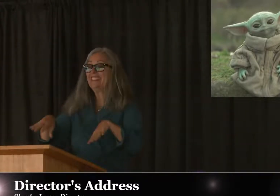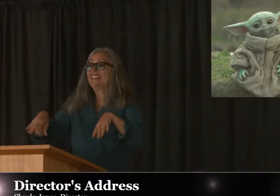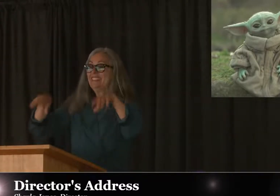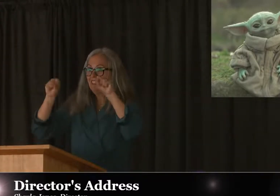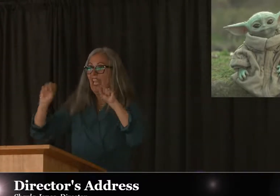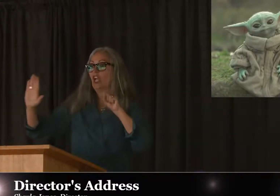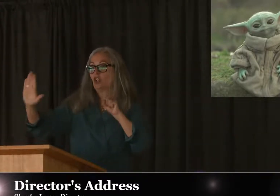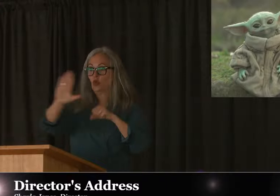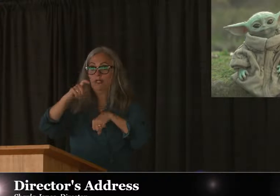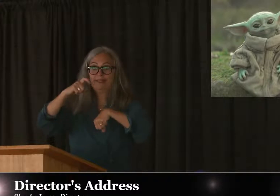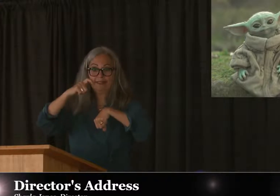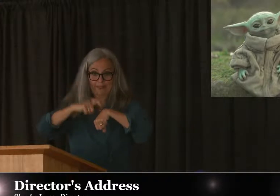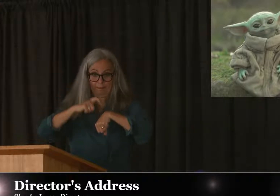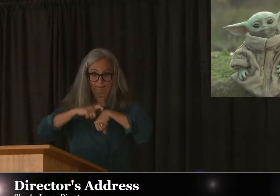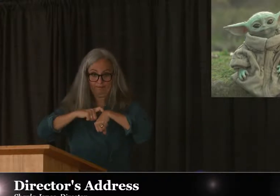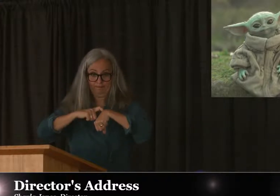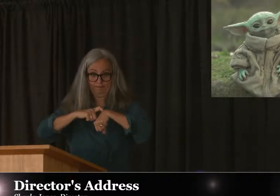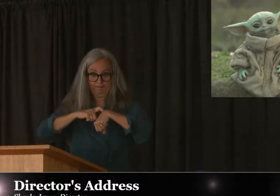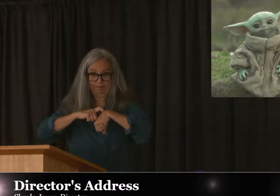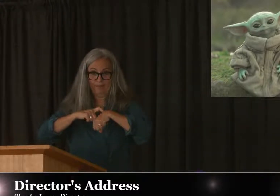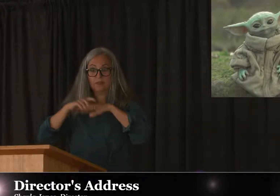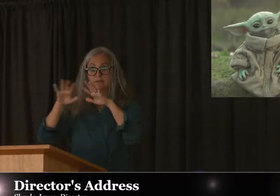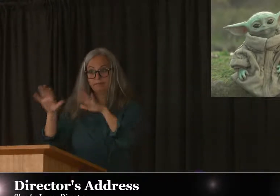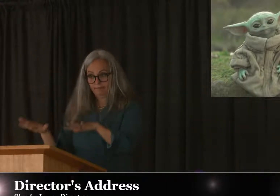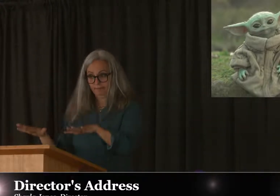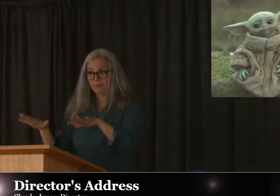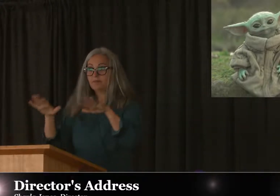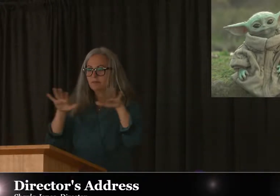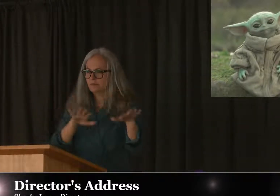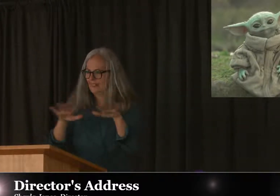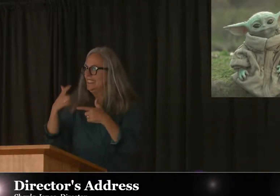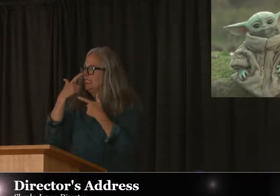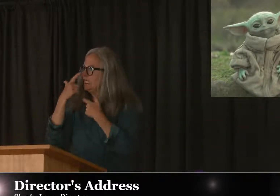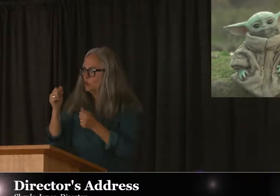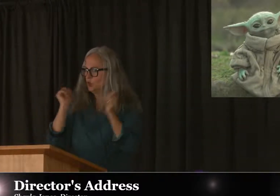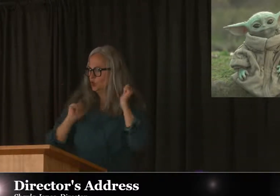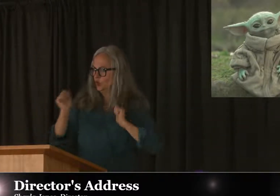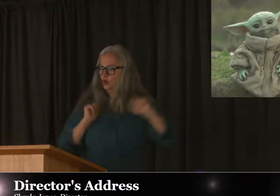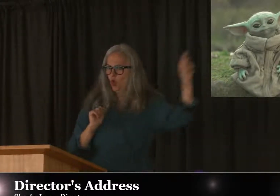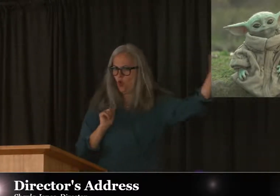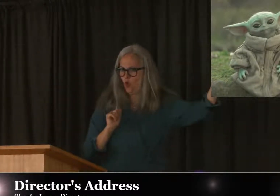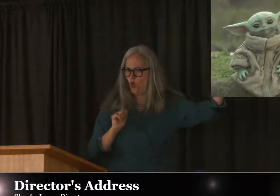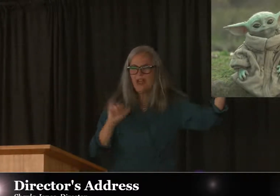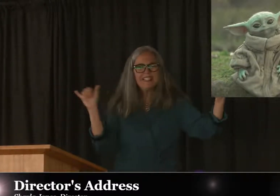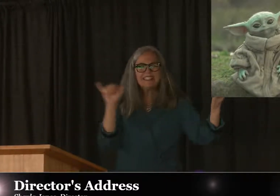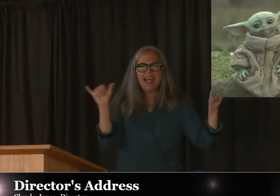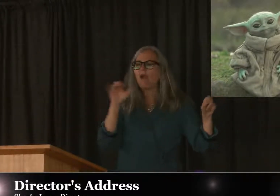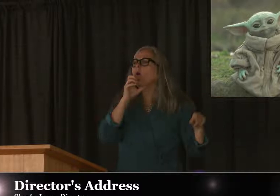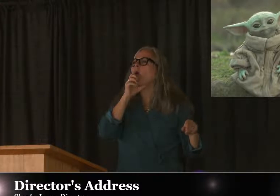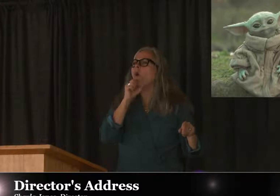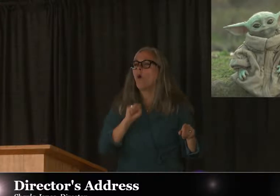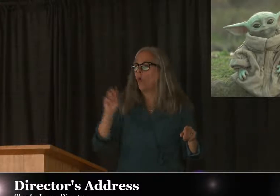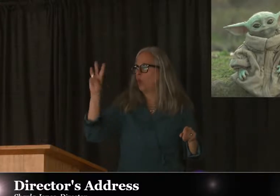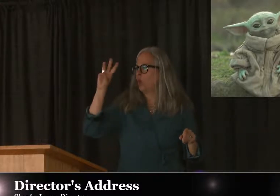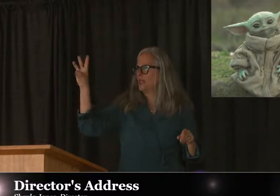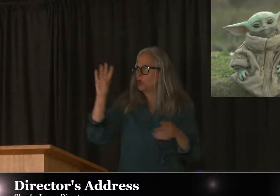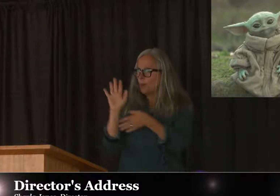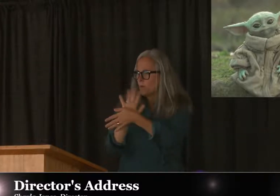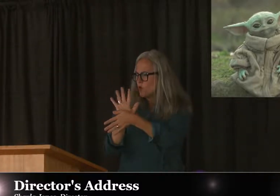That's number 1. And then number 2 is take your time. Don't be in a rush. So The Mandalorian's an interesting show because it's an